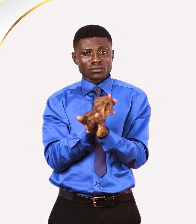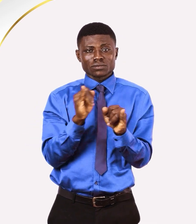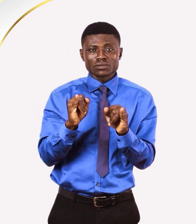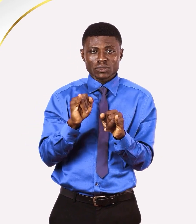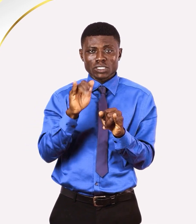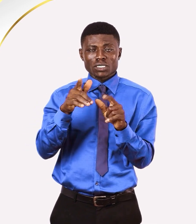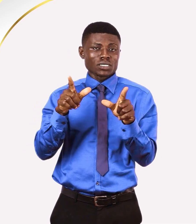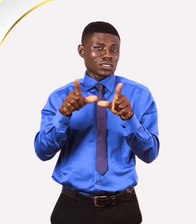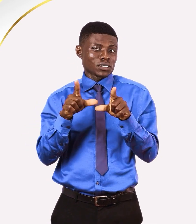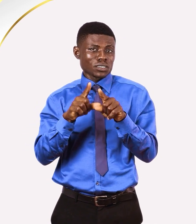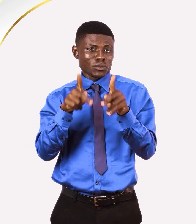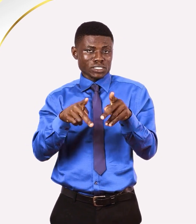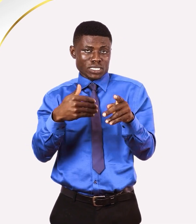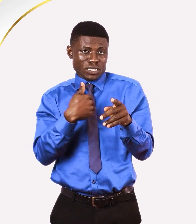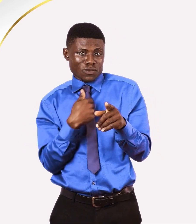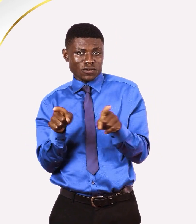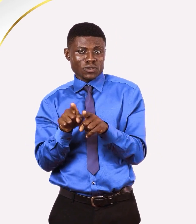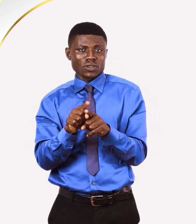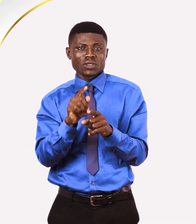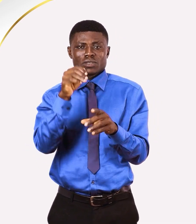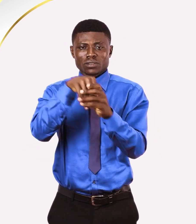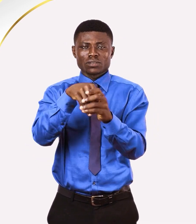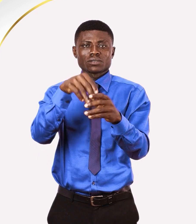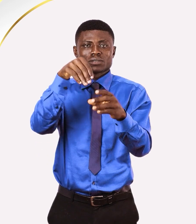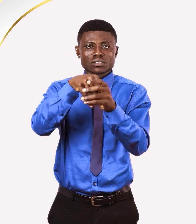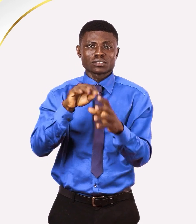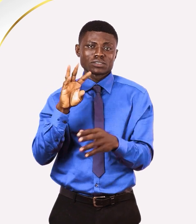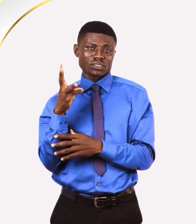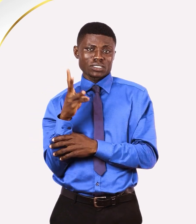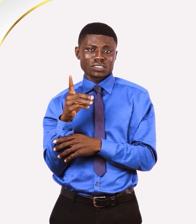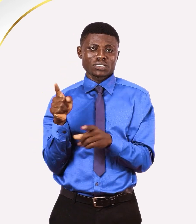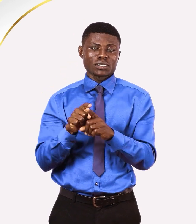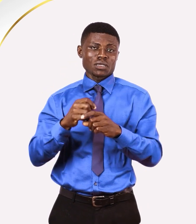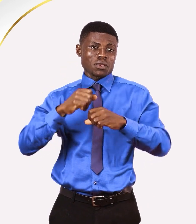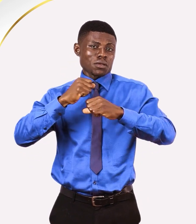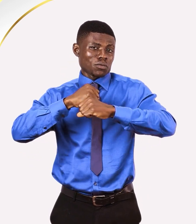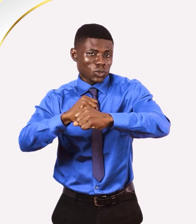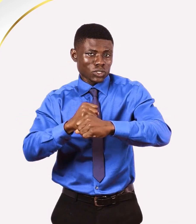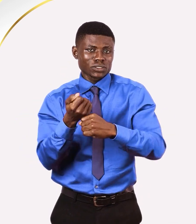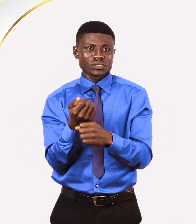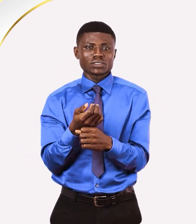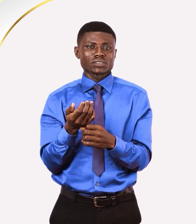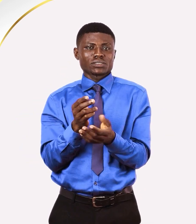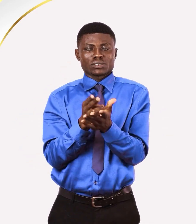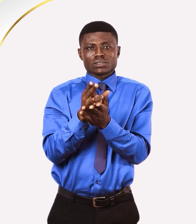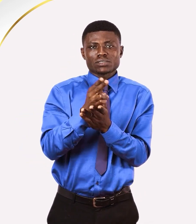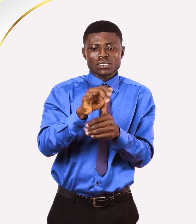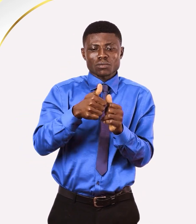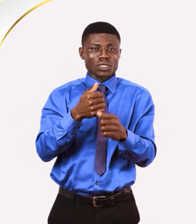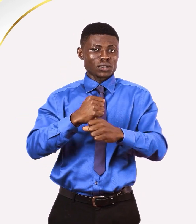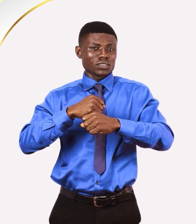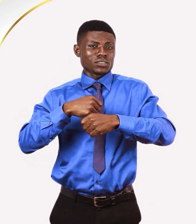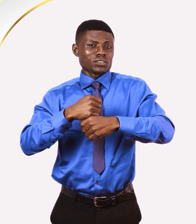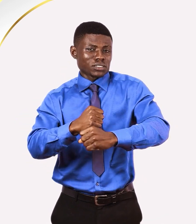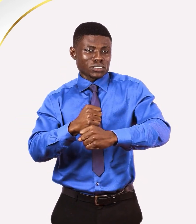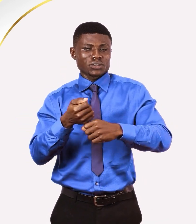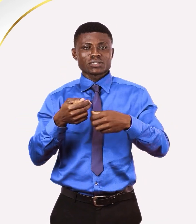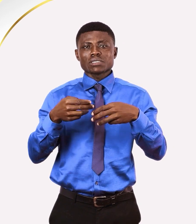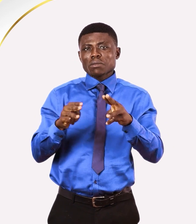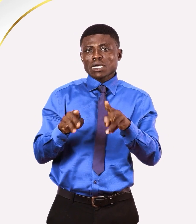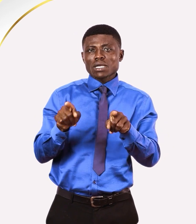of a license holder is in doubt. 6. Protects the integrity of the securities